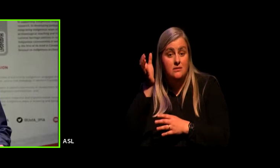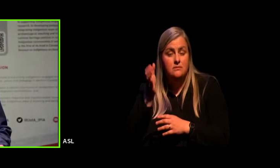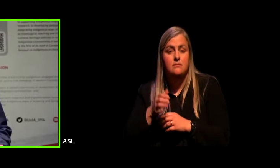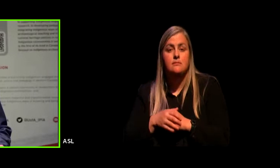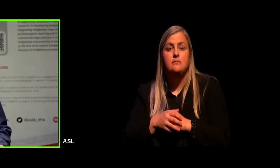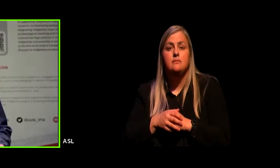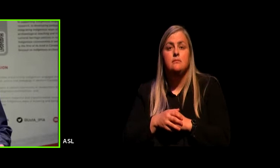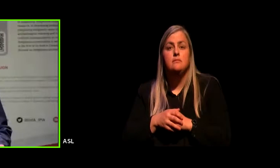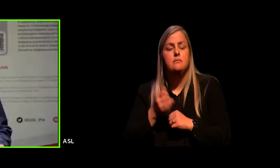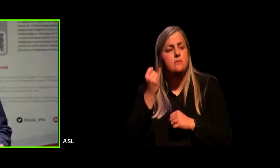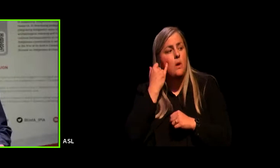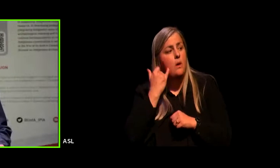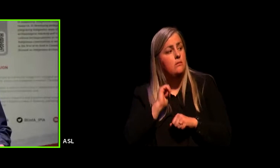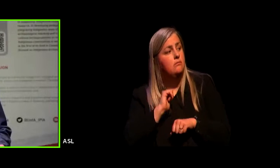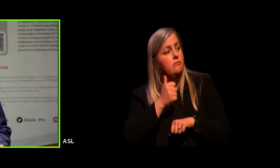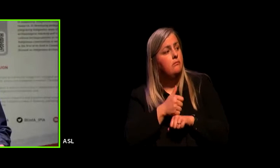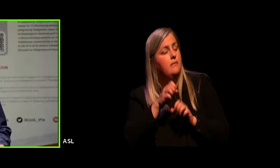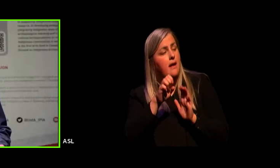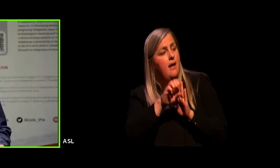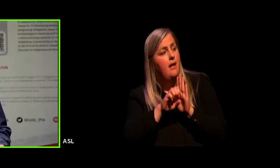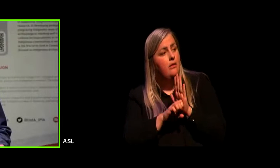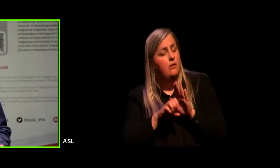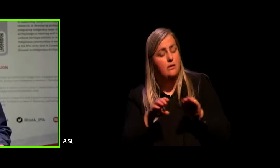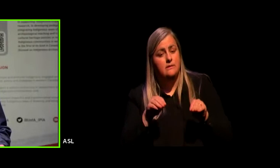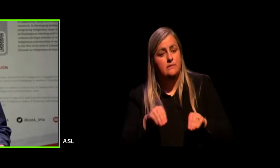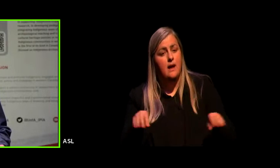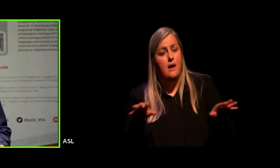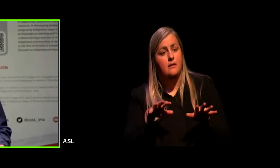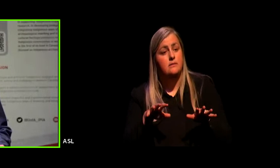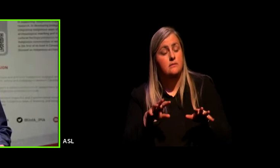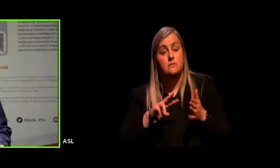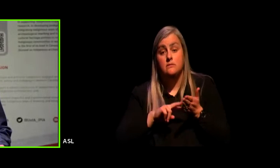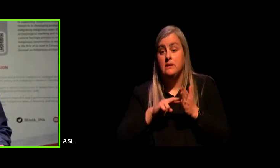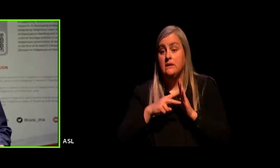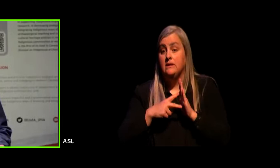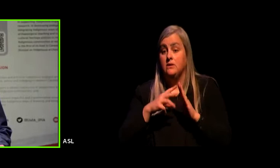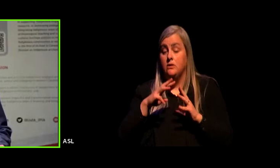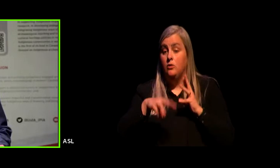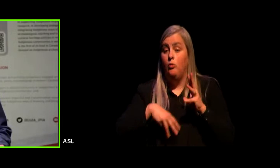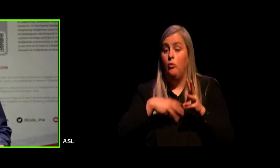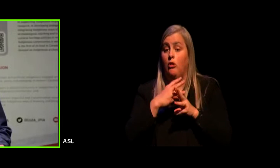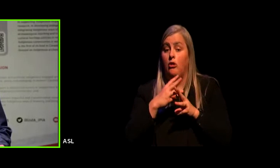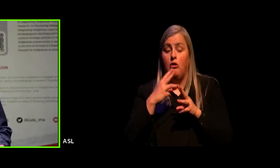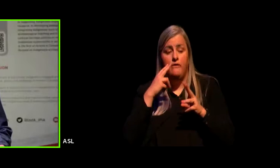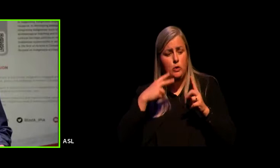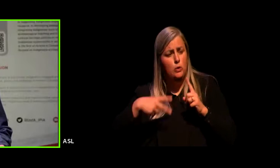the ethical space, then worldviews are equally valid,